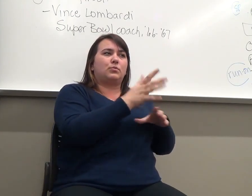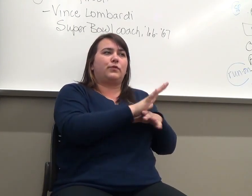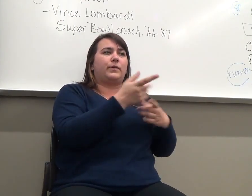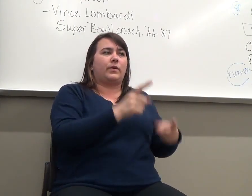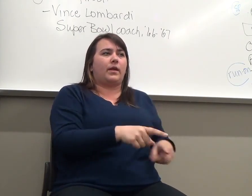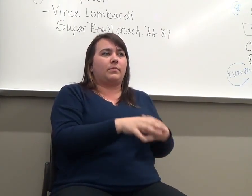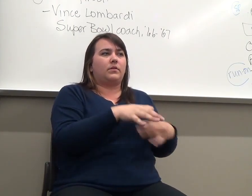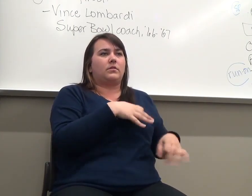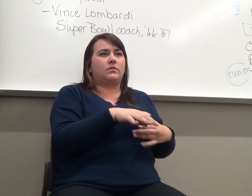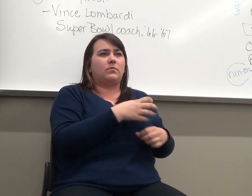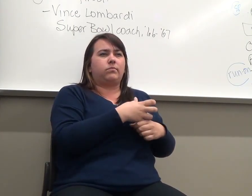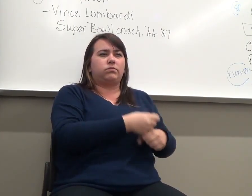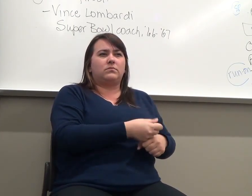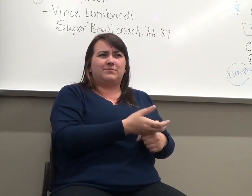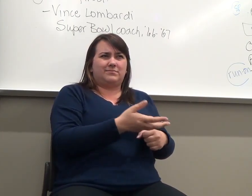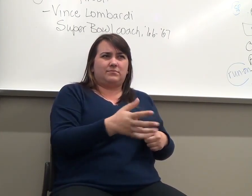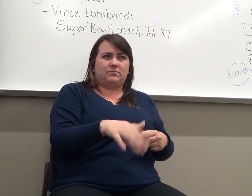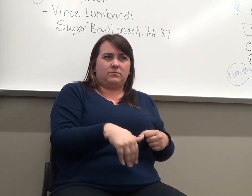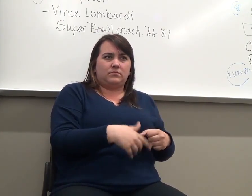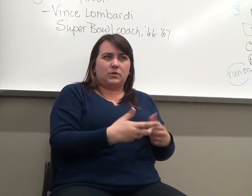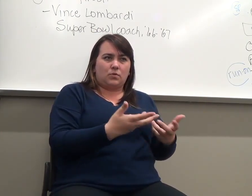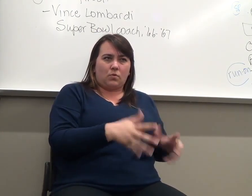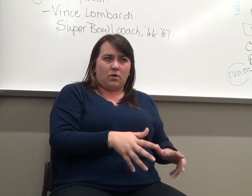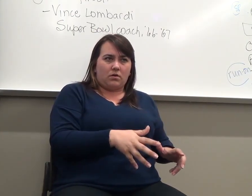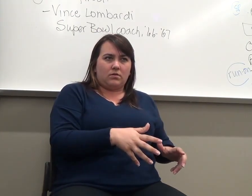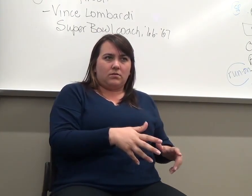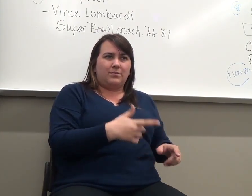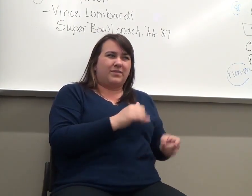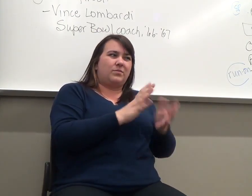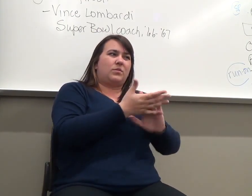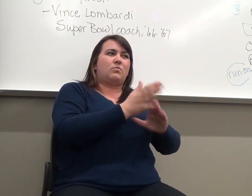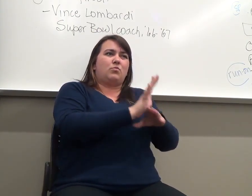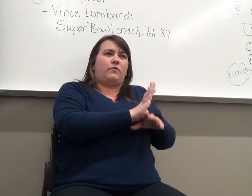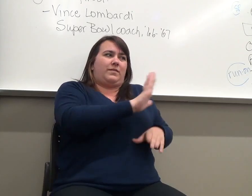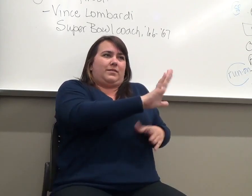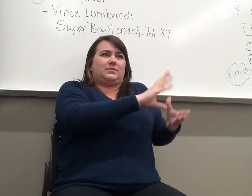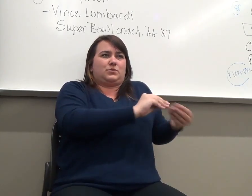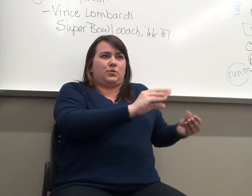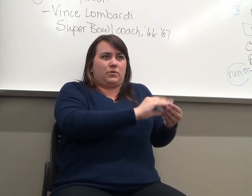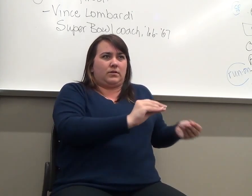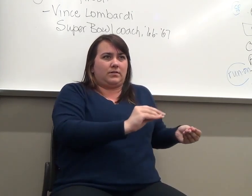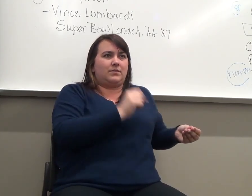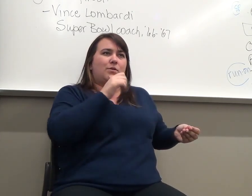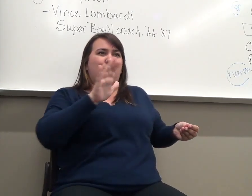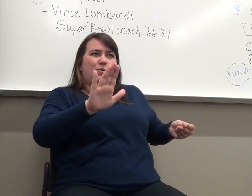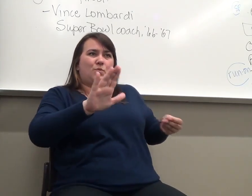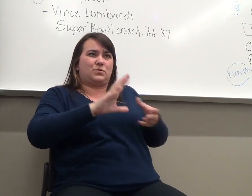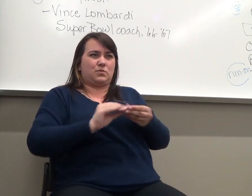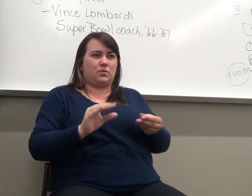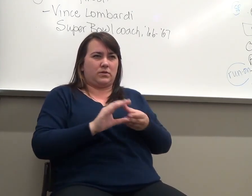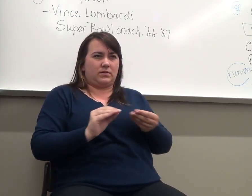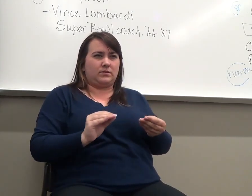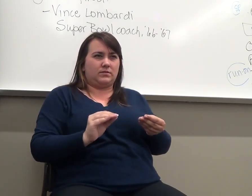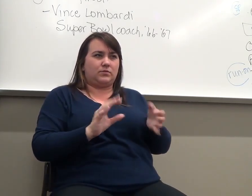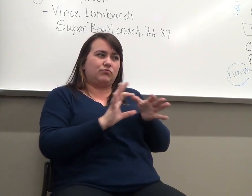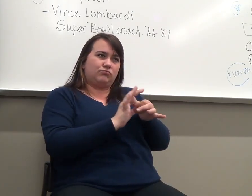experience of having gone deaf when she was a baby and having the family argue over her treatment of it, she